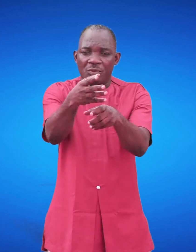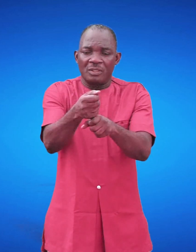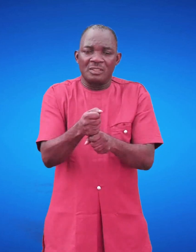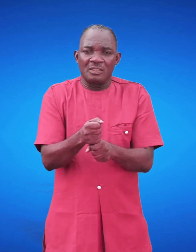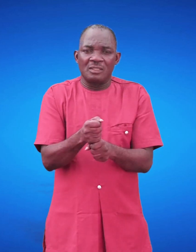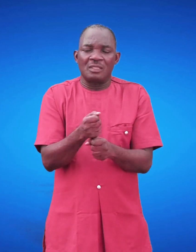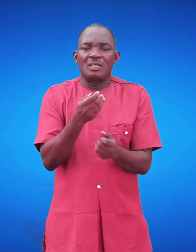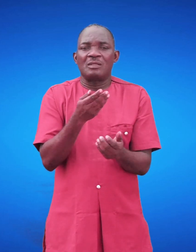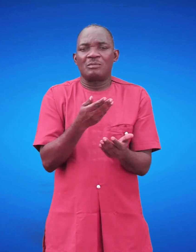grants.